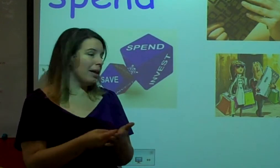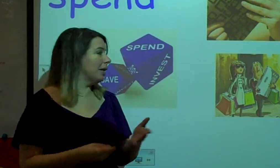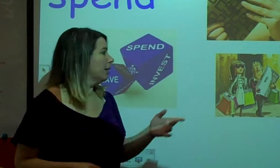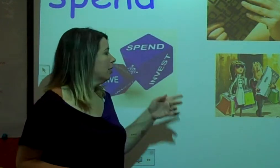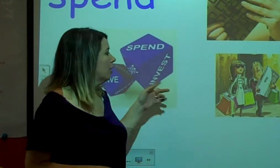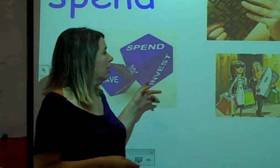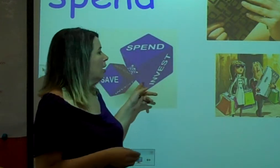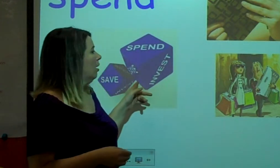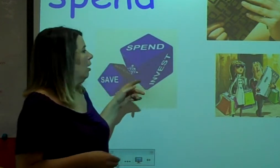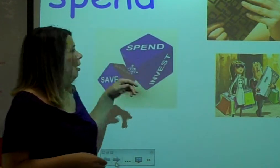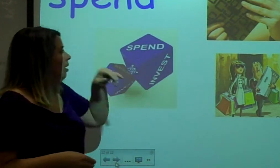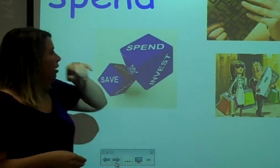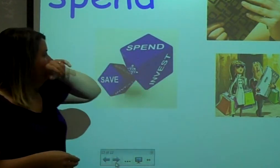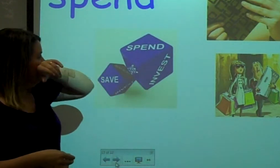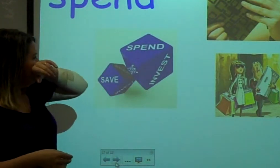money.